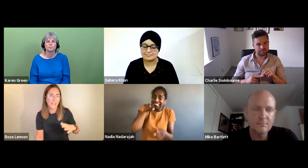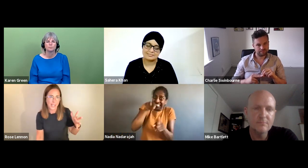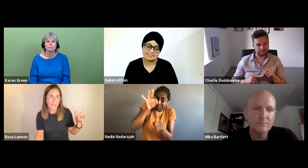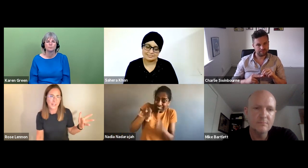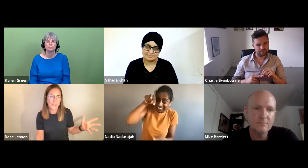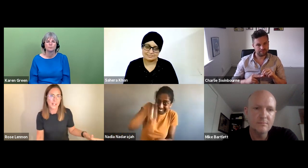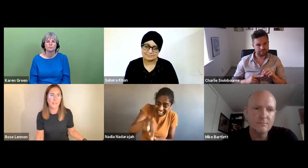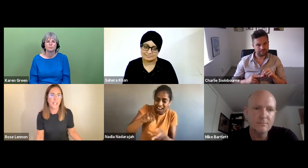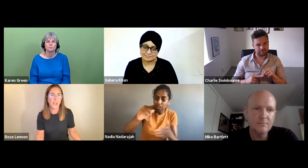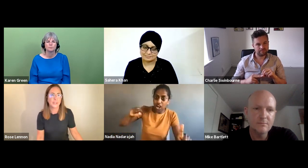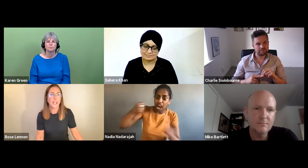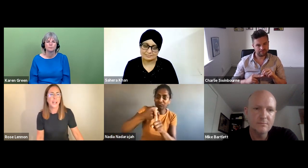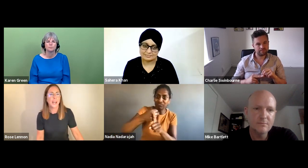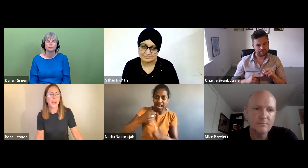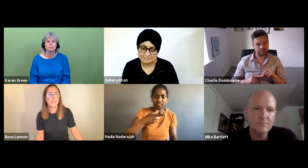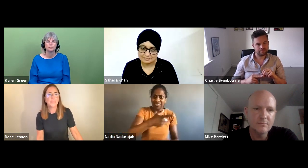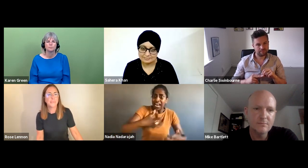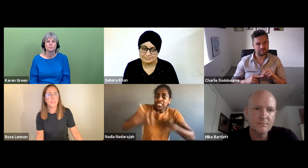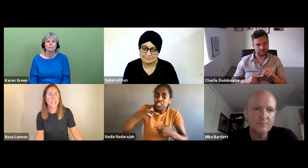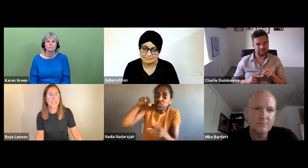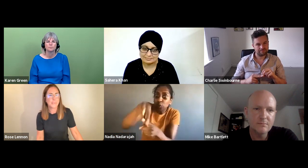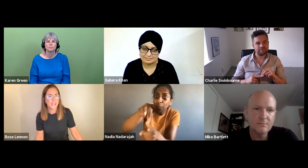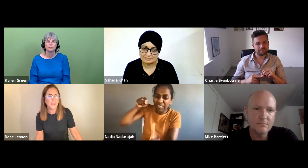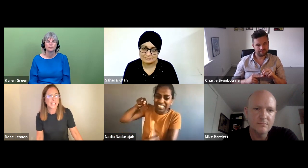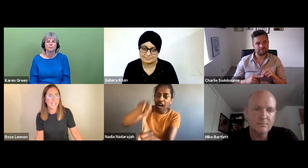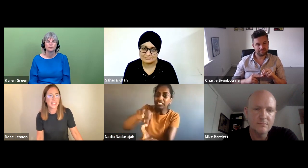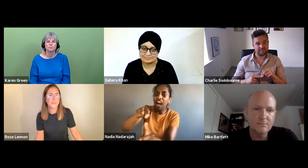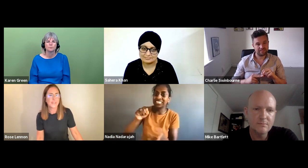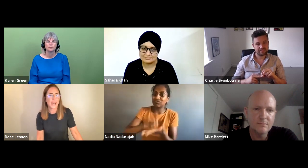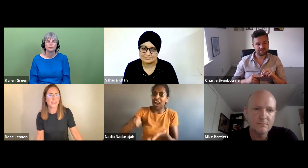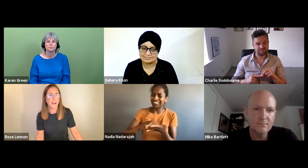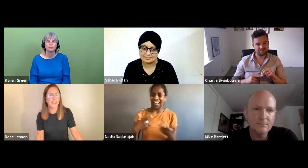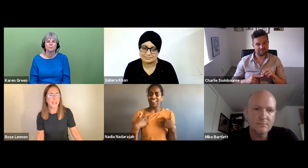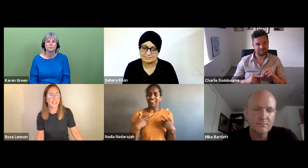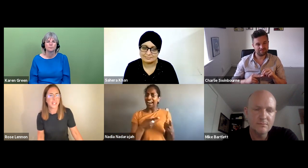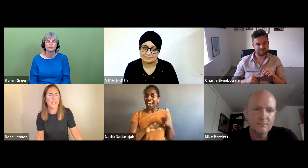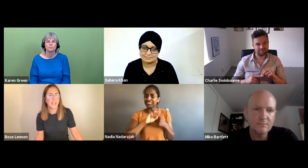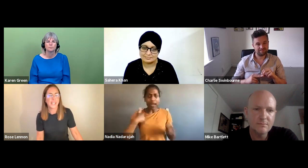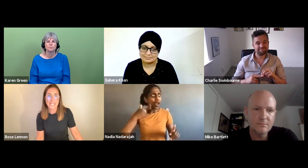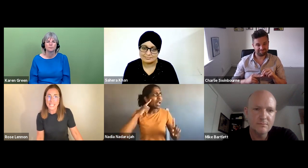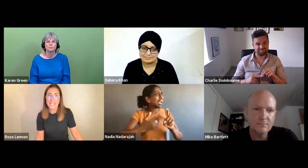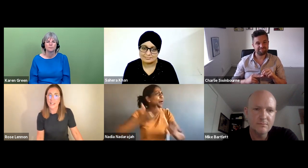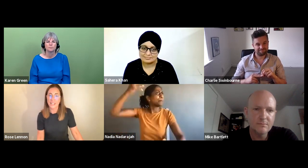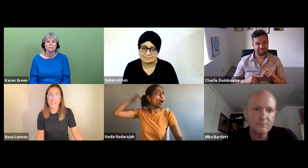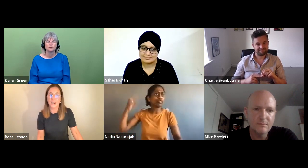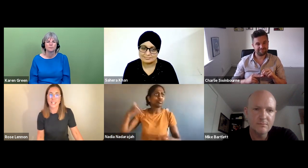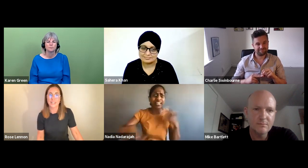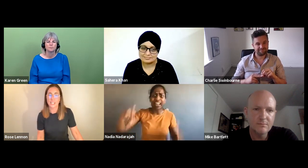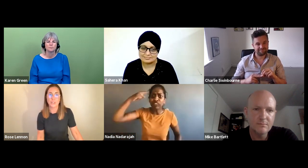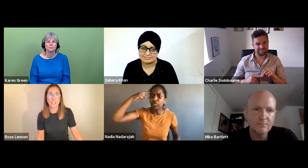that kind of scenario. But specifically in terms of that car crash, they did target the writer and the community